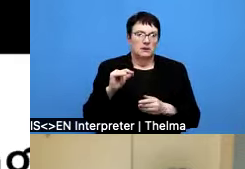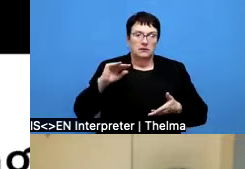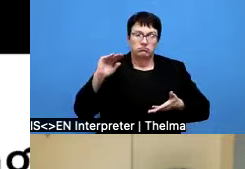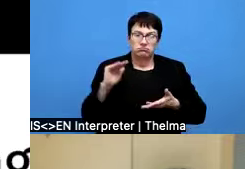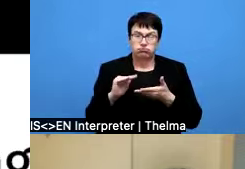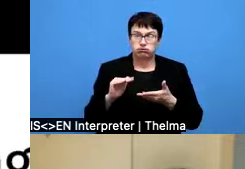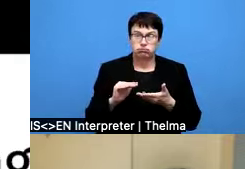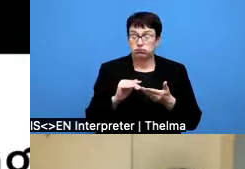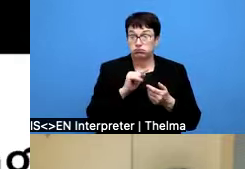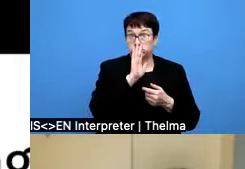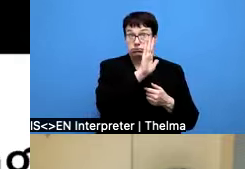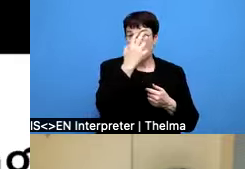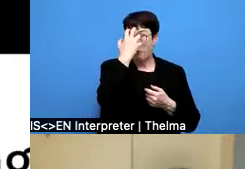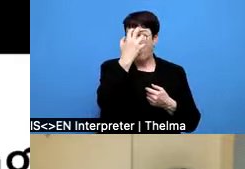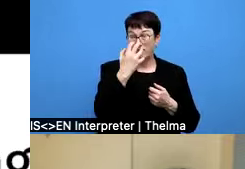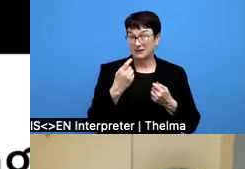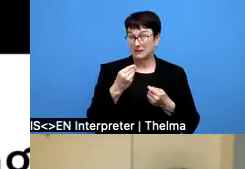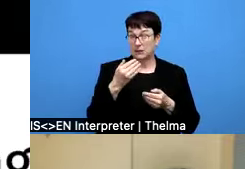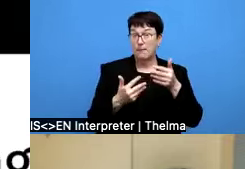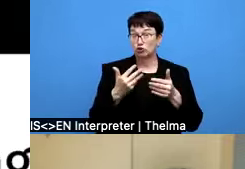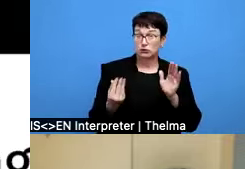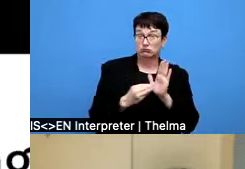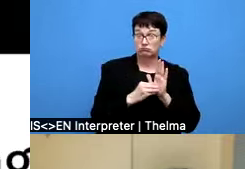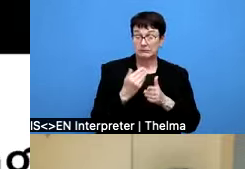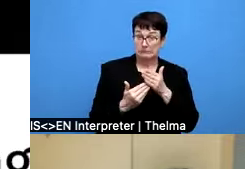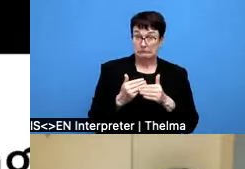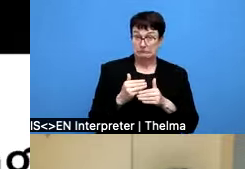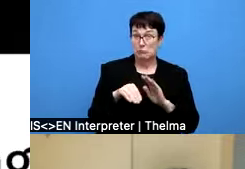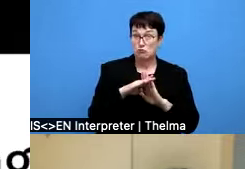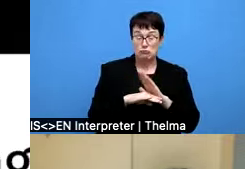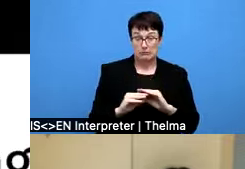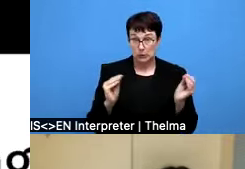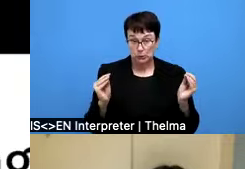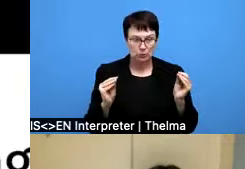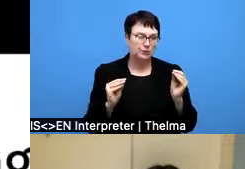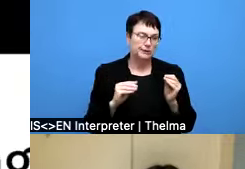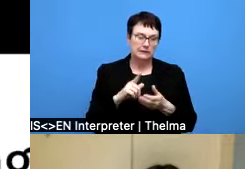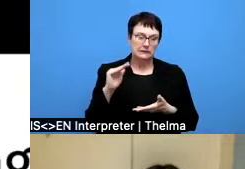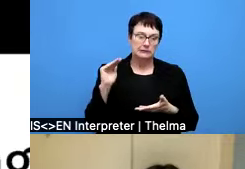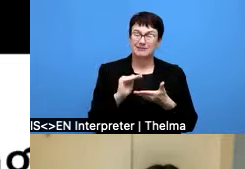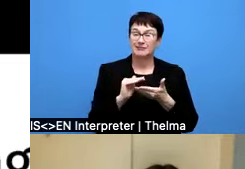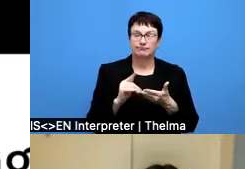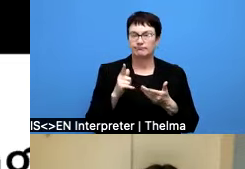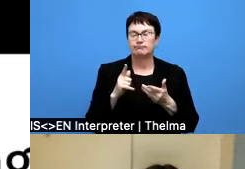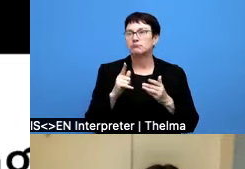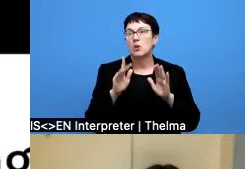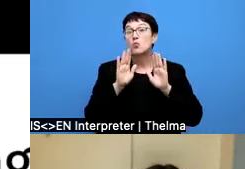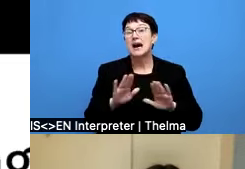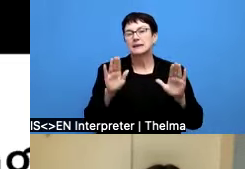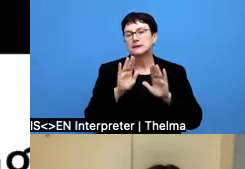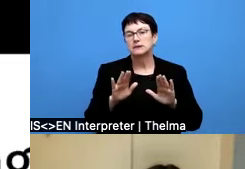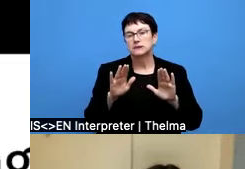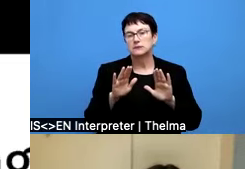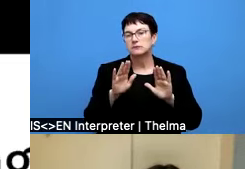programs. Limited availability of specialized services and long wait lists.